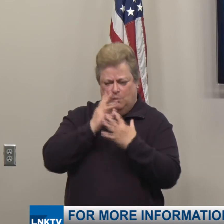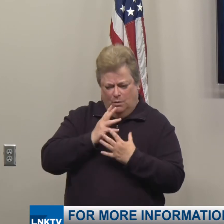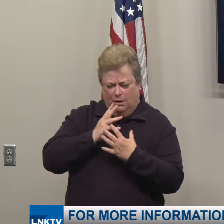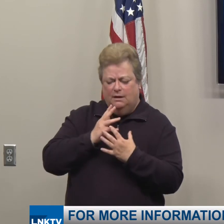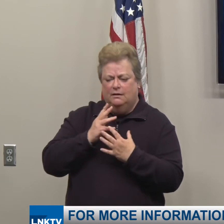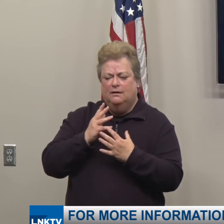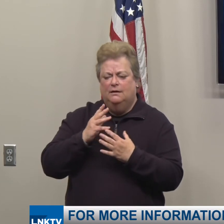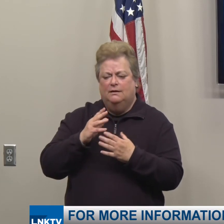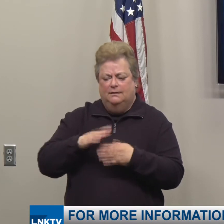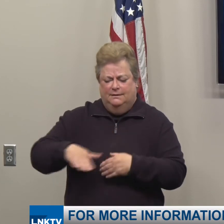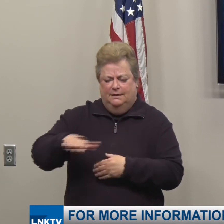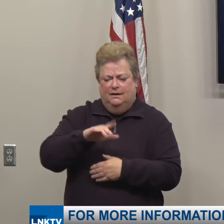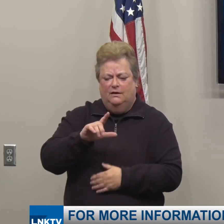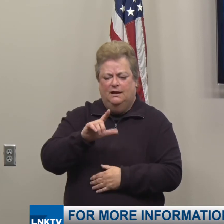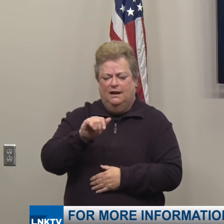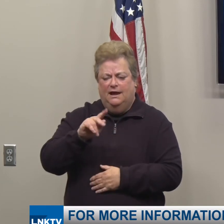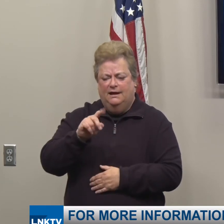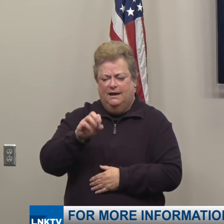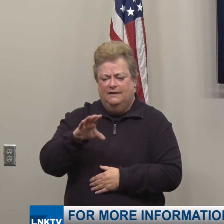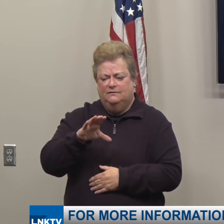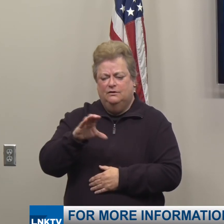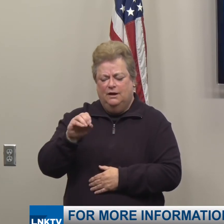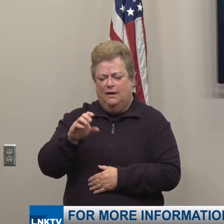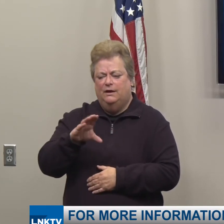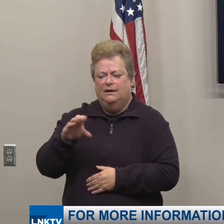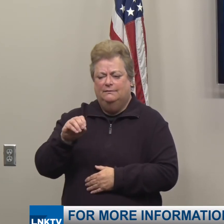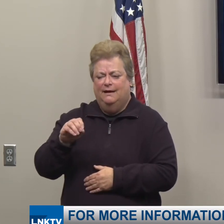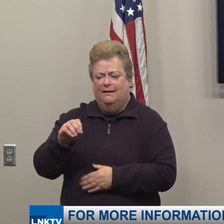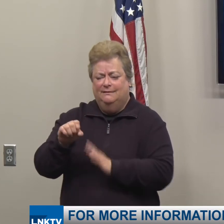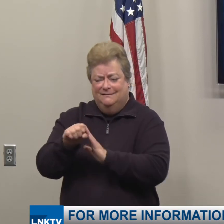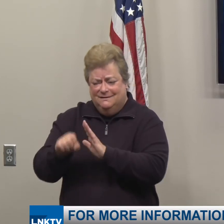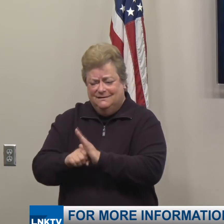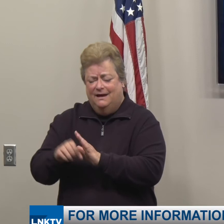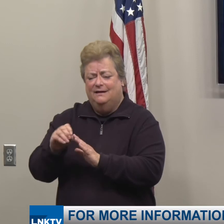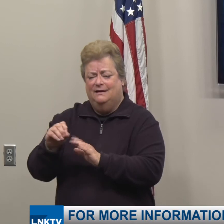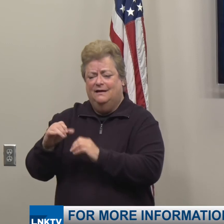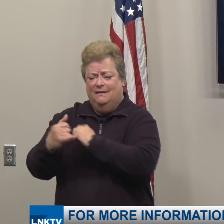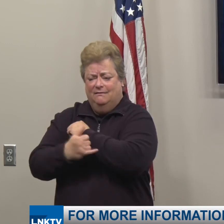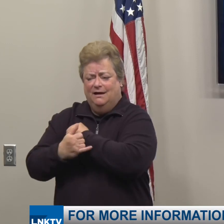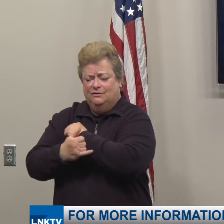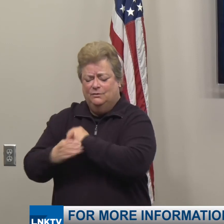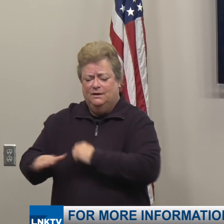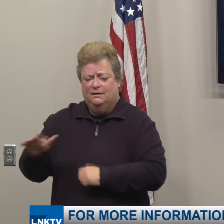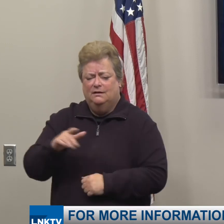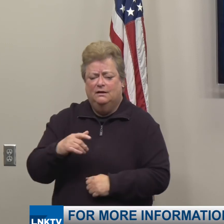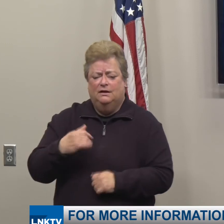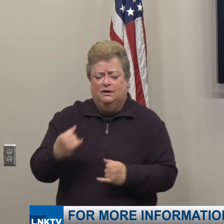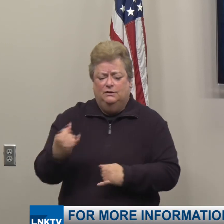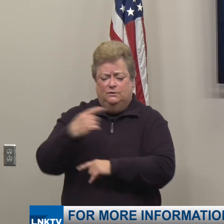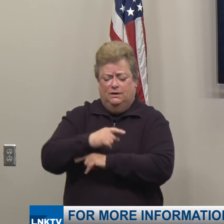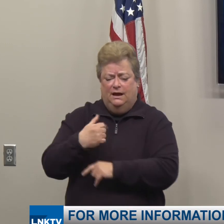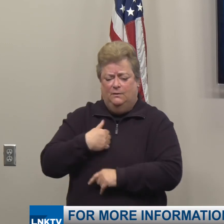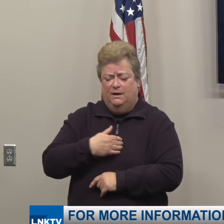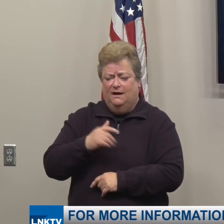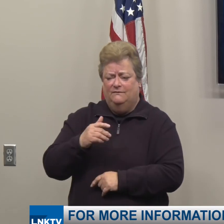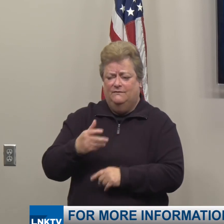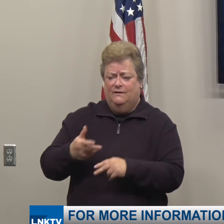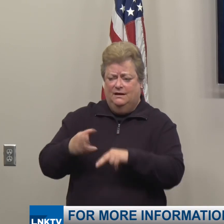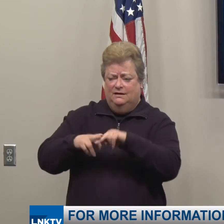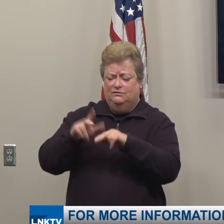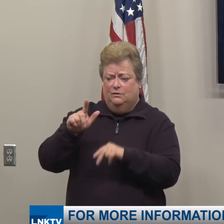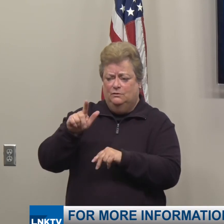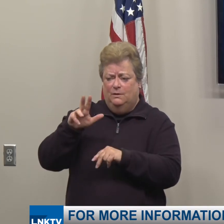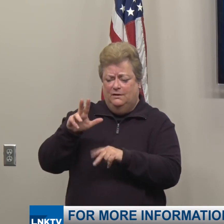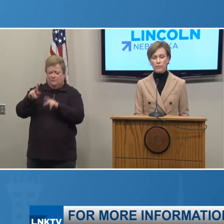and across the state and country. Today in Lincoln, we report an additional 23 individuals